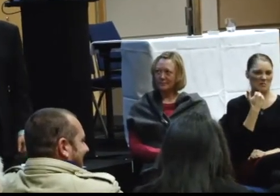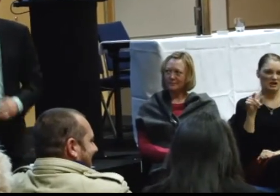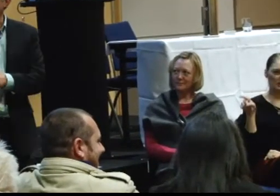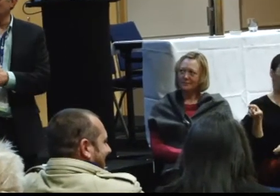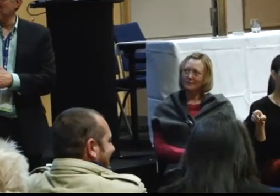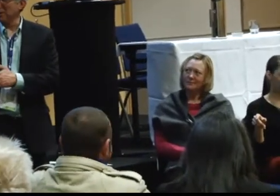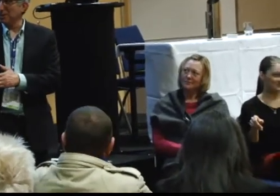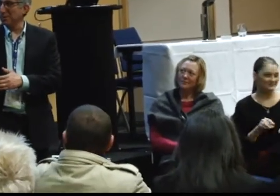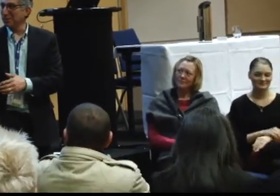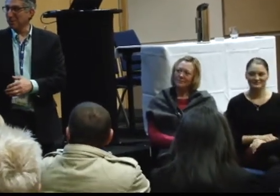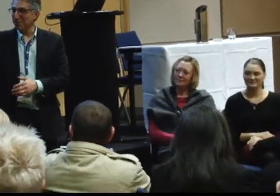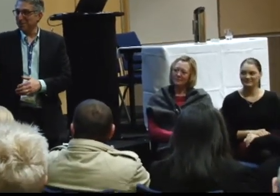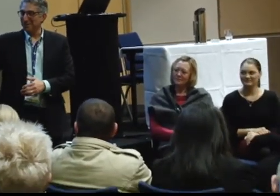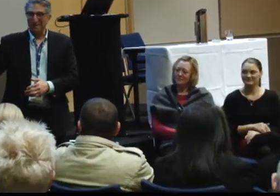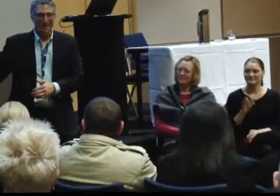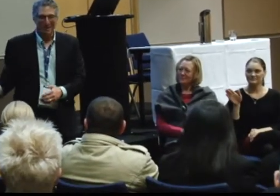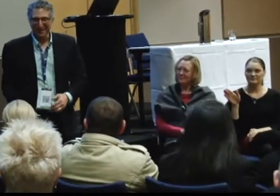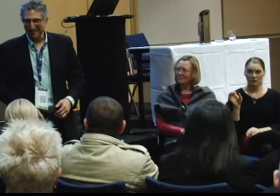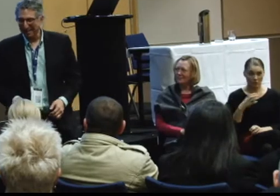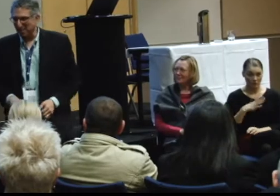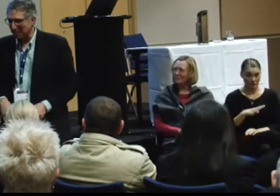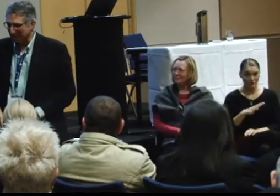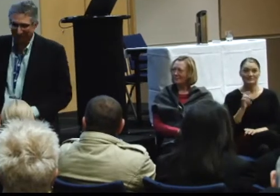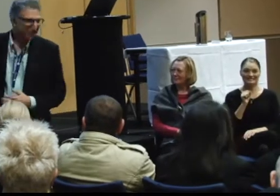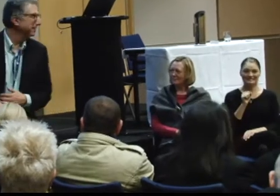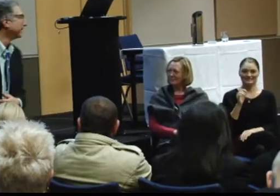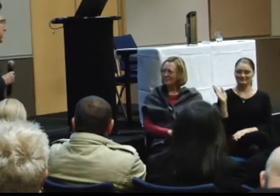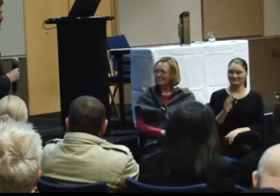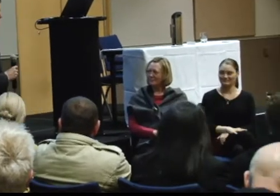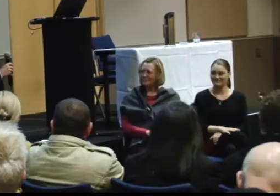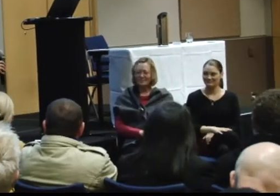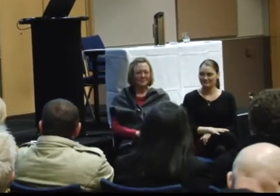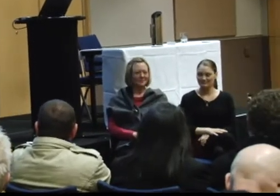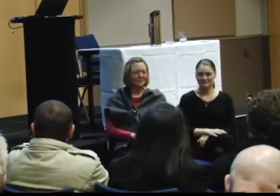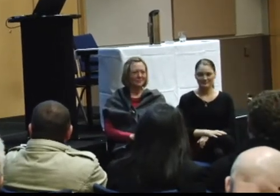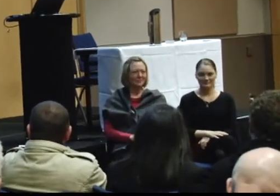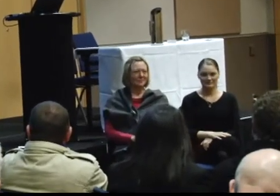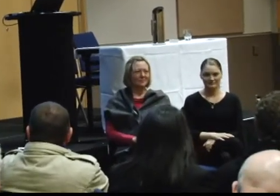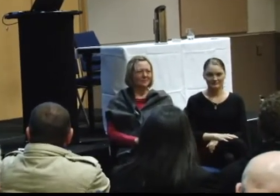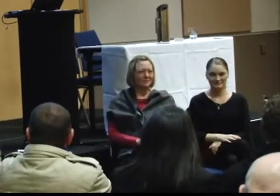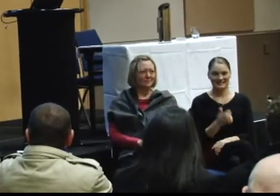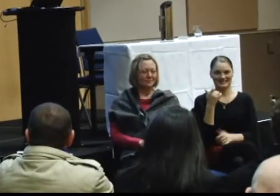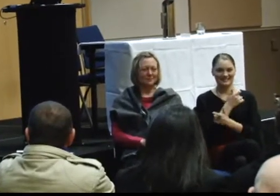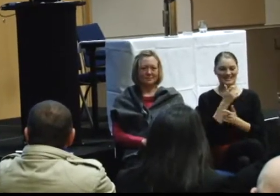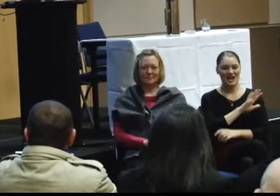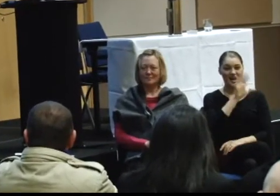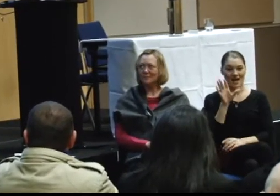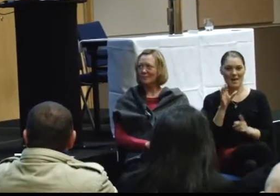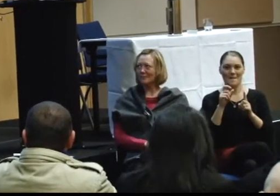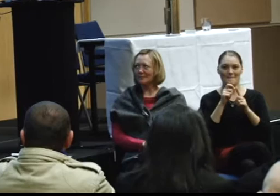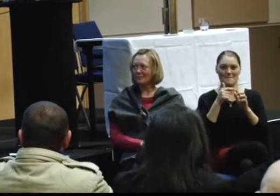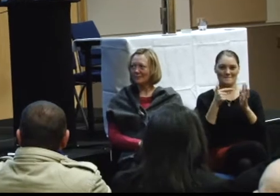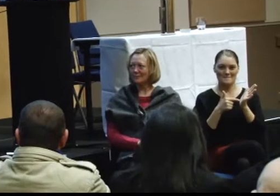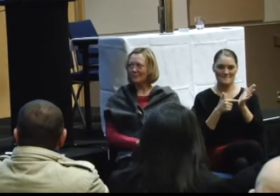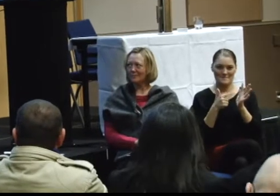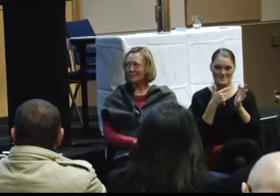are you coming to talk? Yeah. Okay. Just saying hi. Hi, I'm Pete Hall. I'm